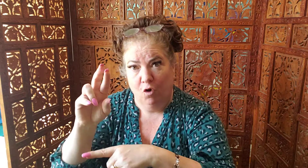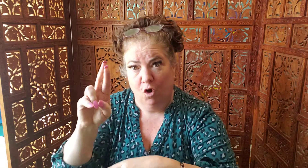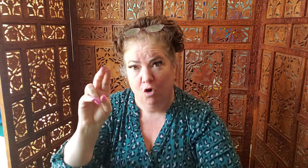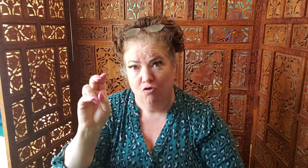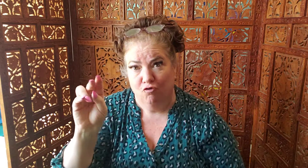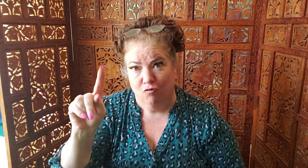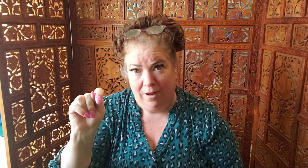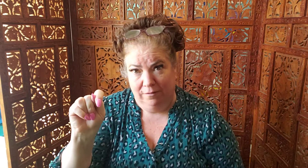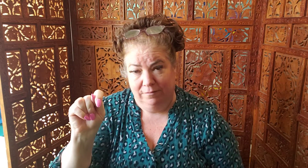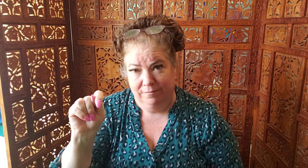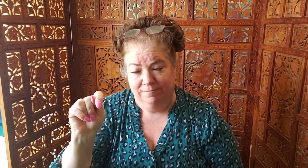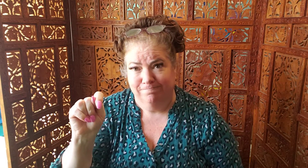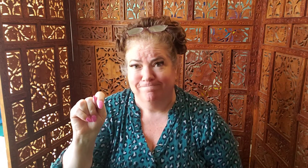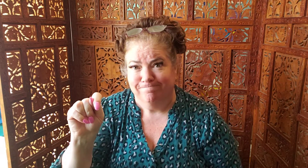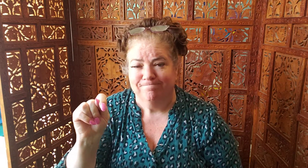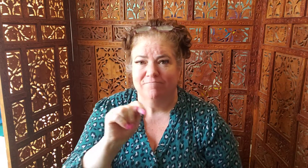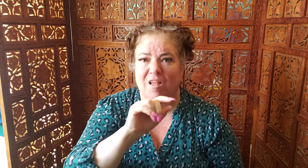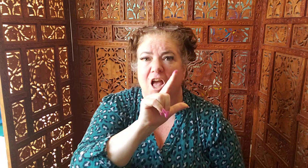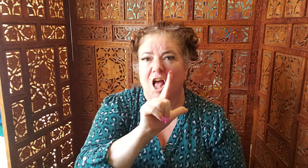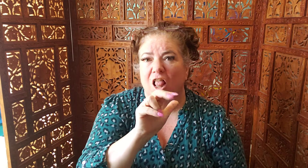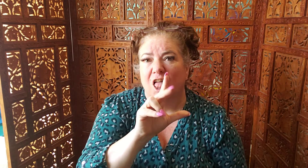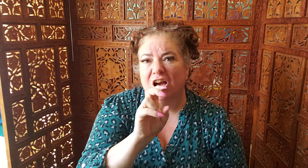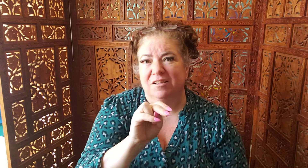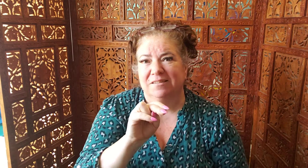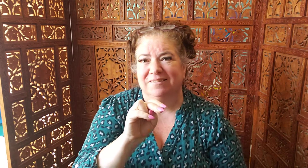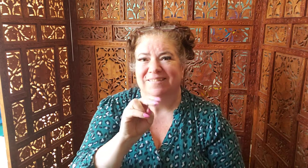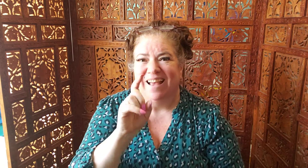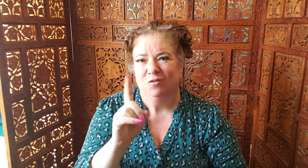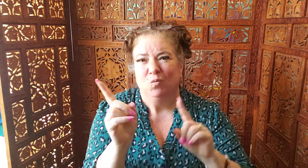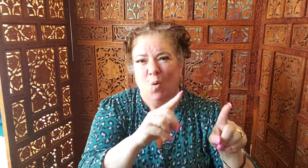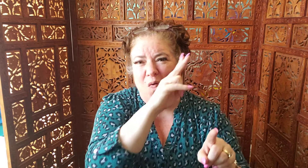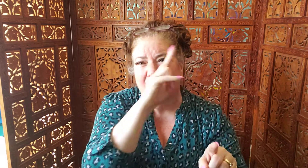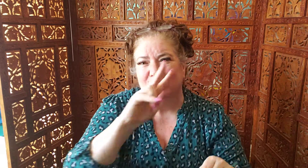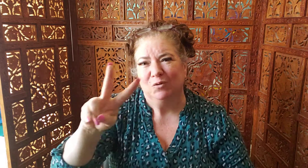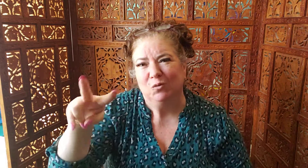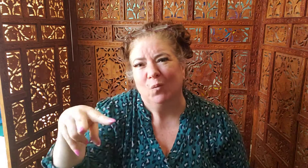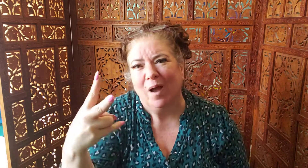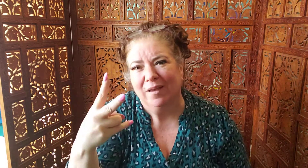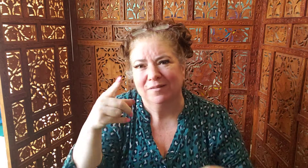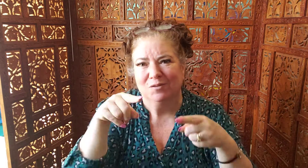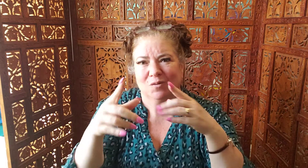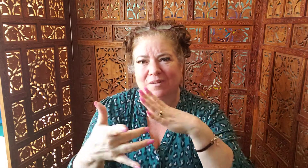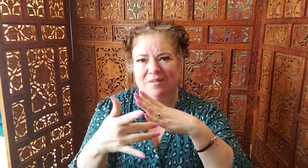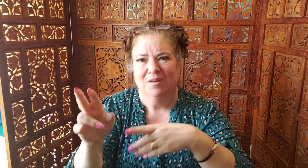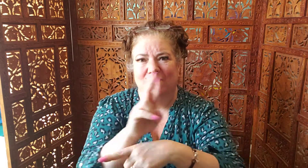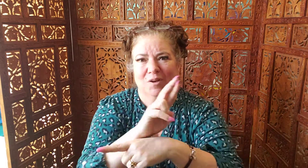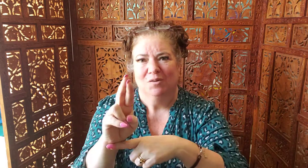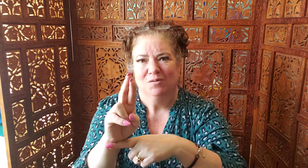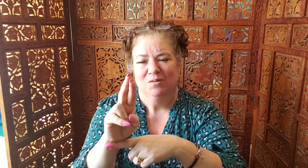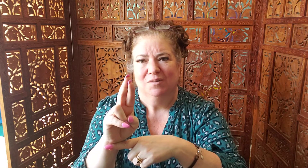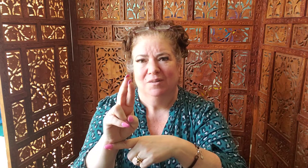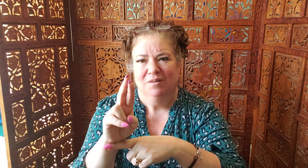with flu-like symptoms. The night before the first preview, he suddenly died. Not of AIDS, but